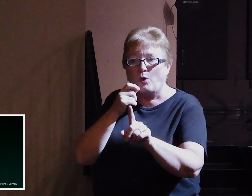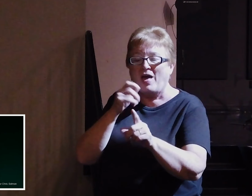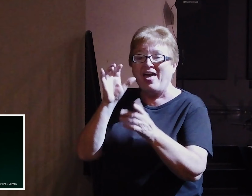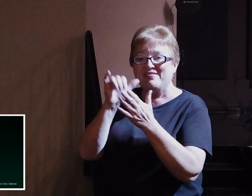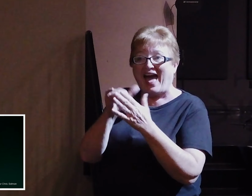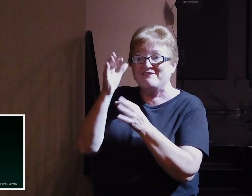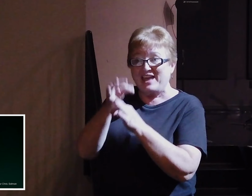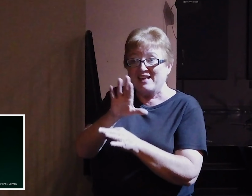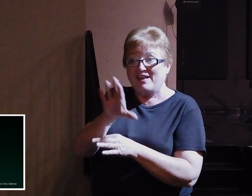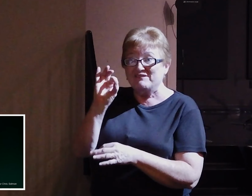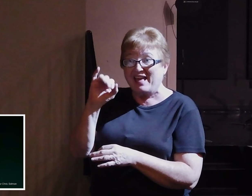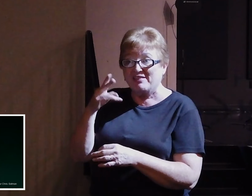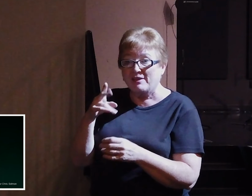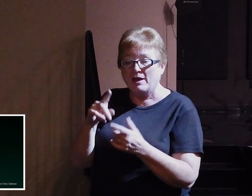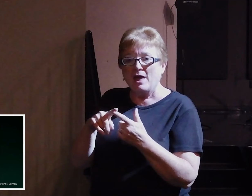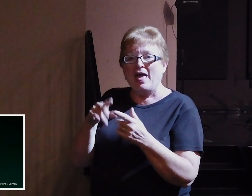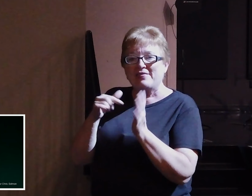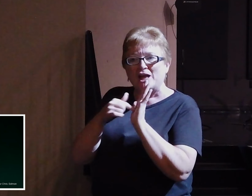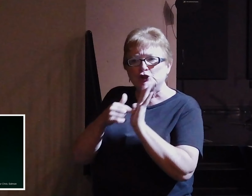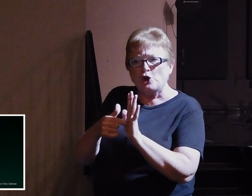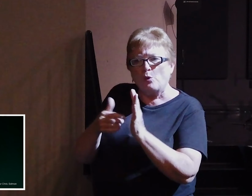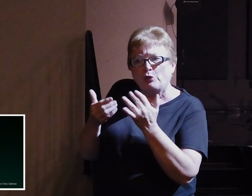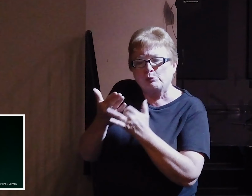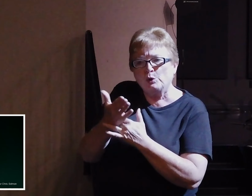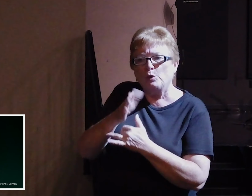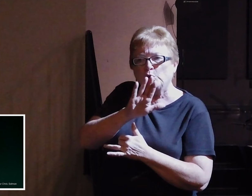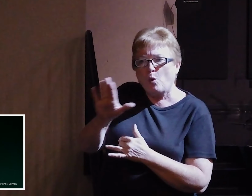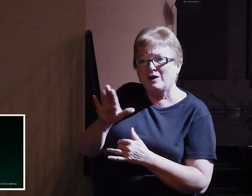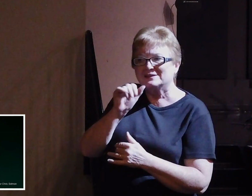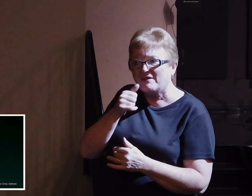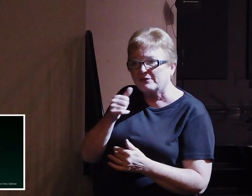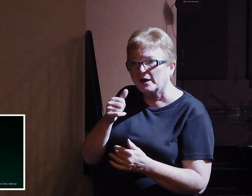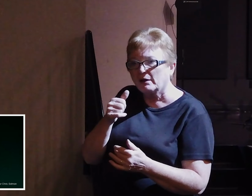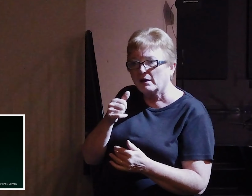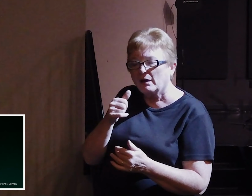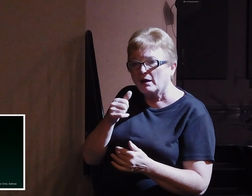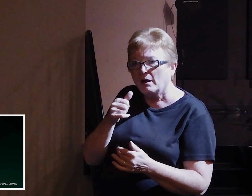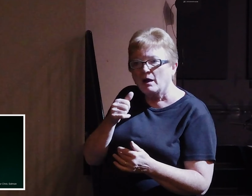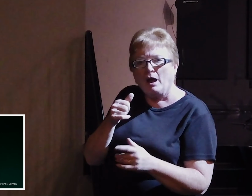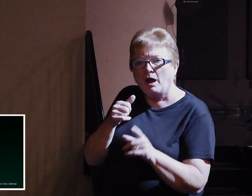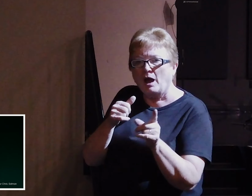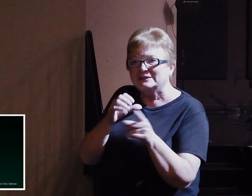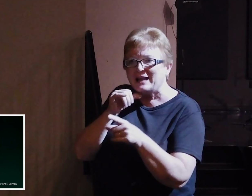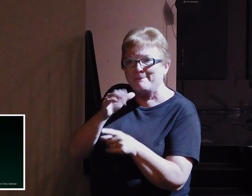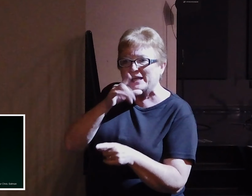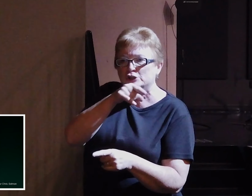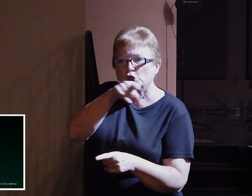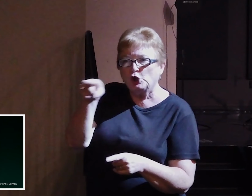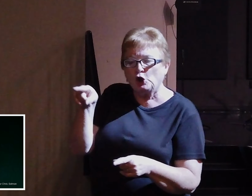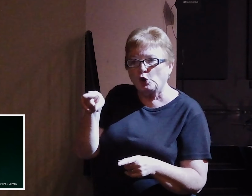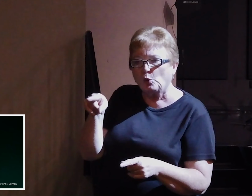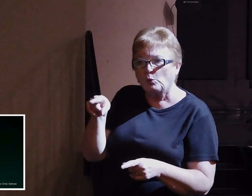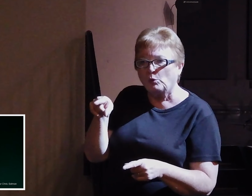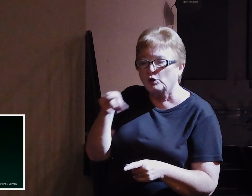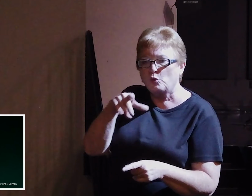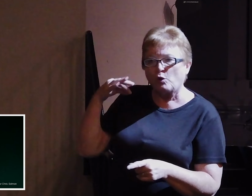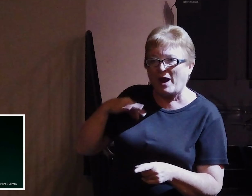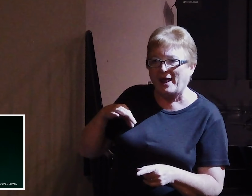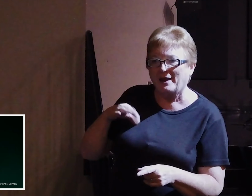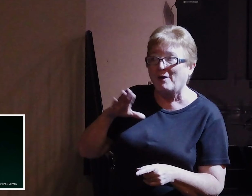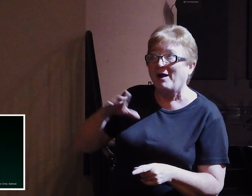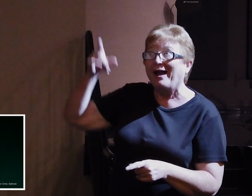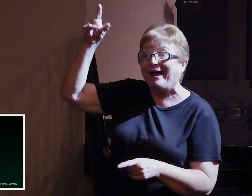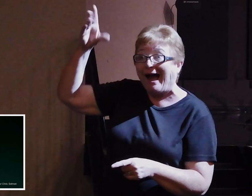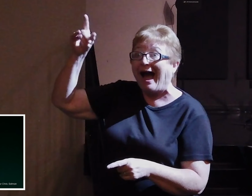faith that is revealed through suffering isn't your credit in the end. It actually is